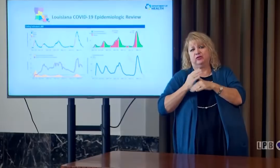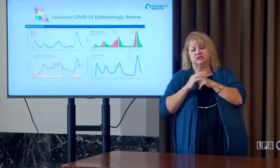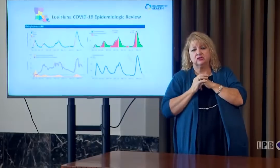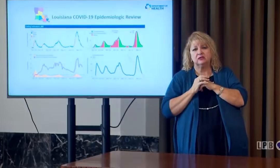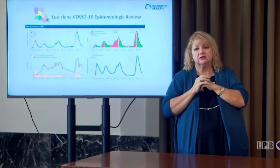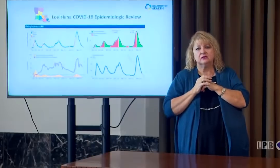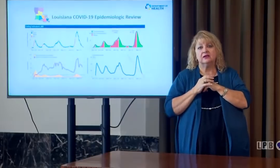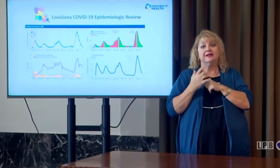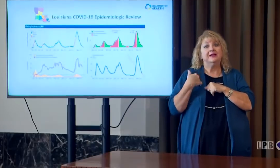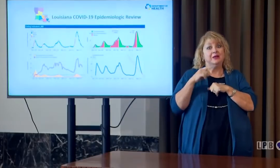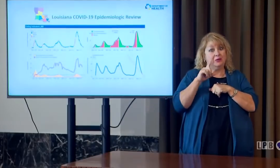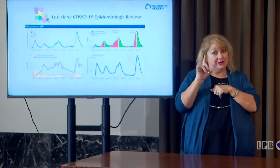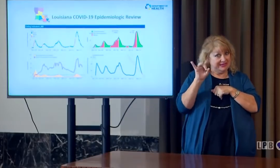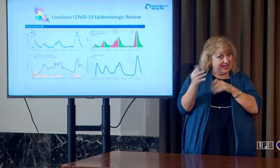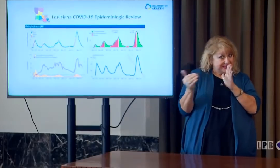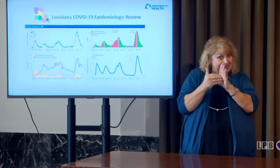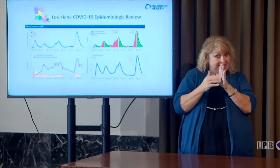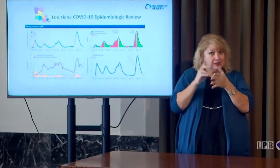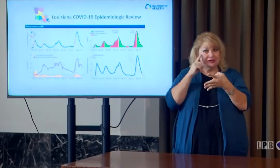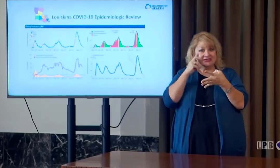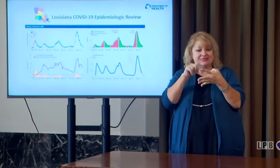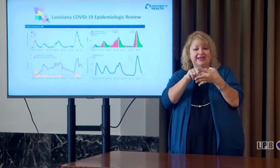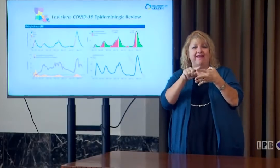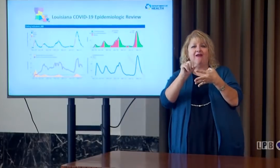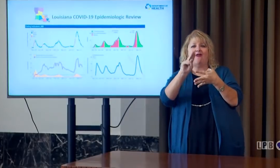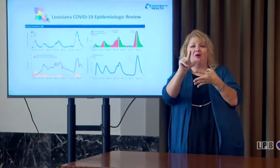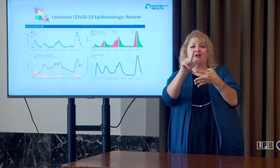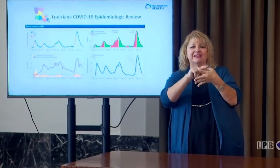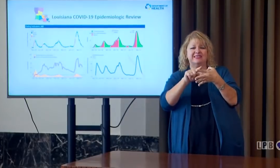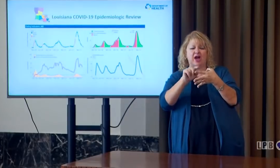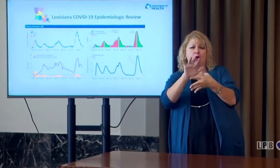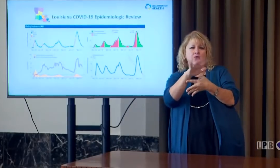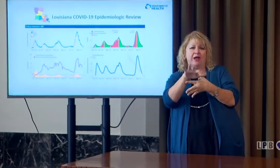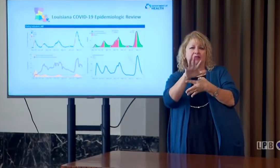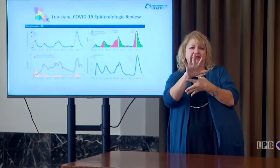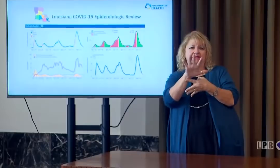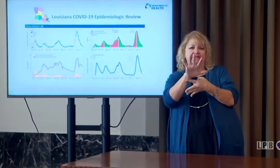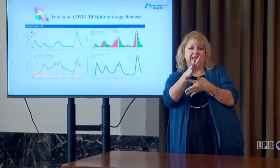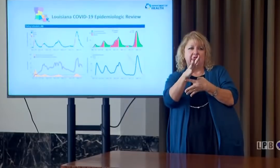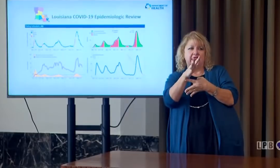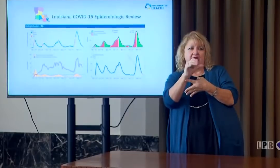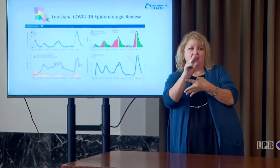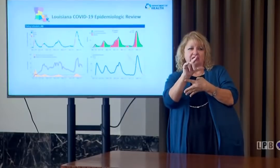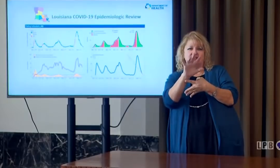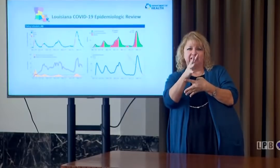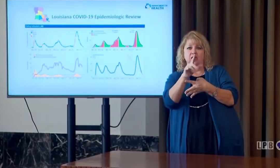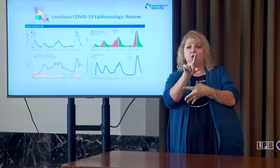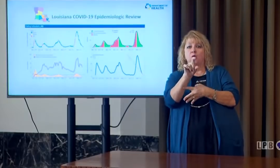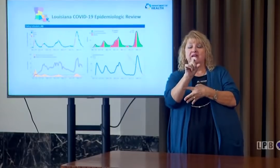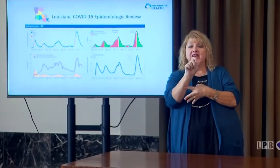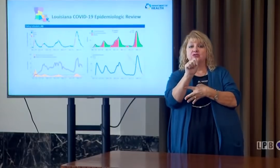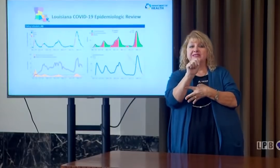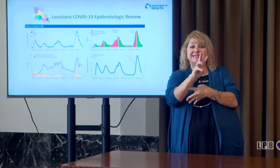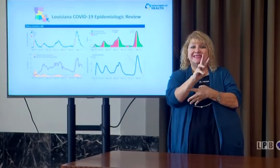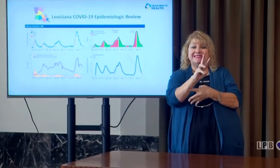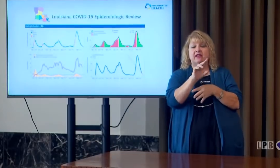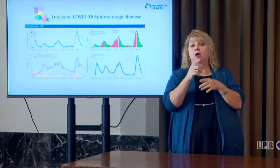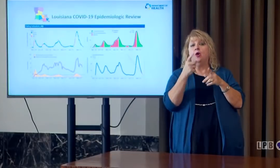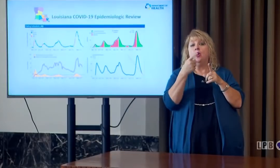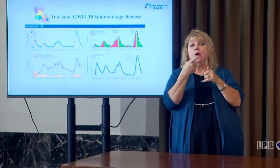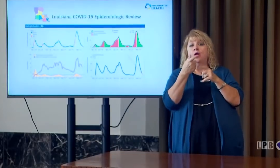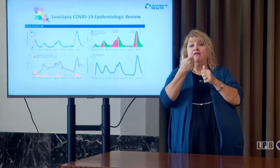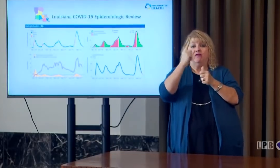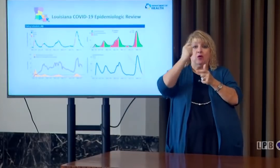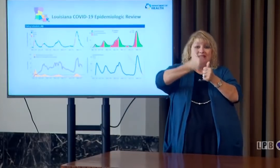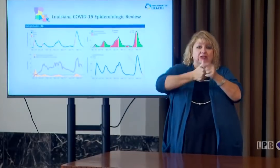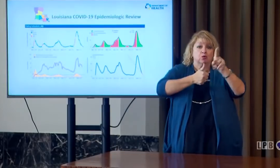around the first week of August 5th or so, at 116 cases per 100,000 residents per